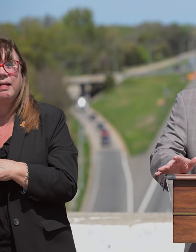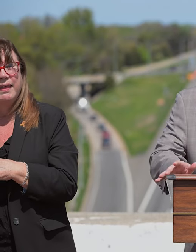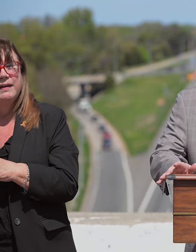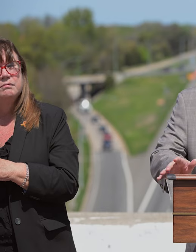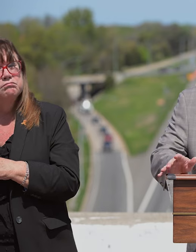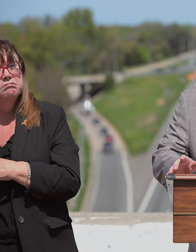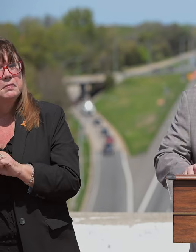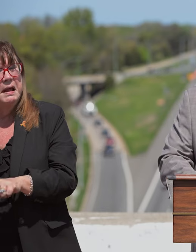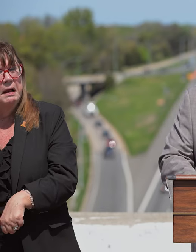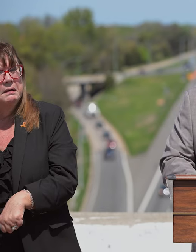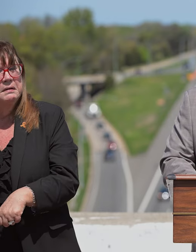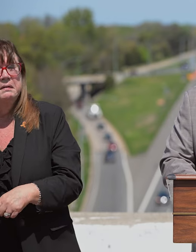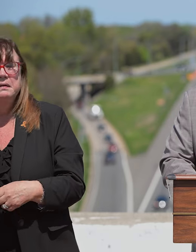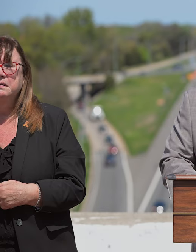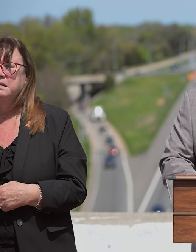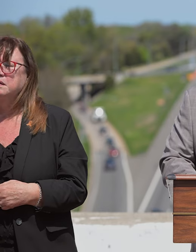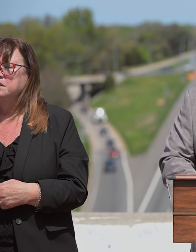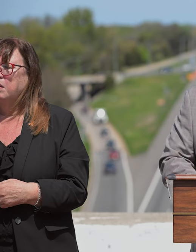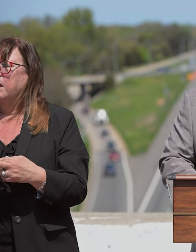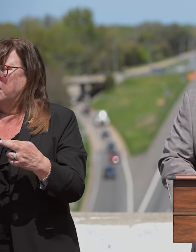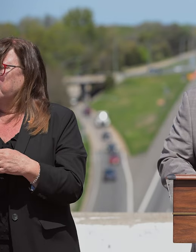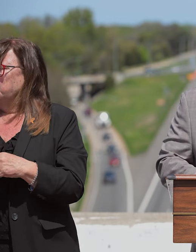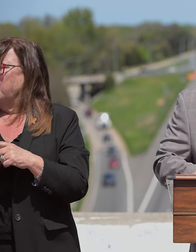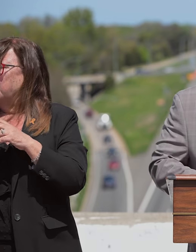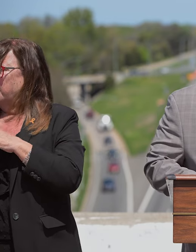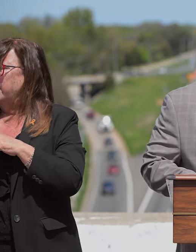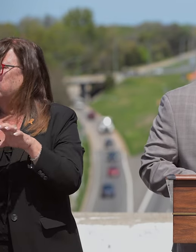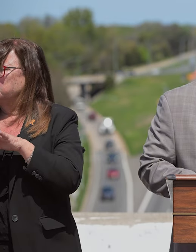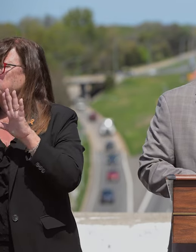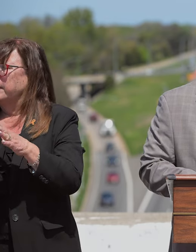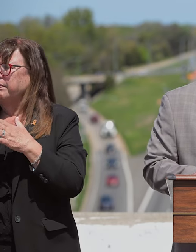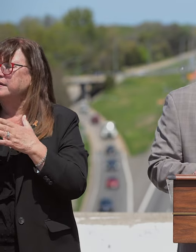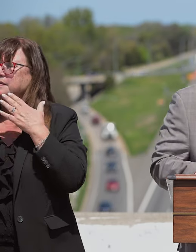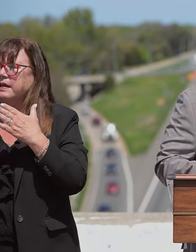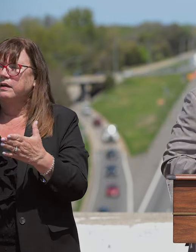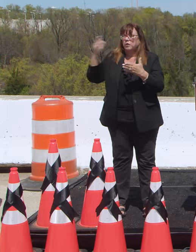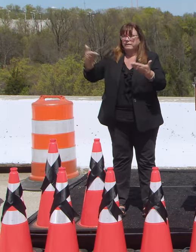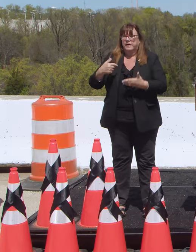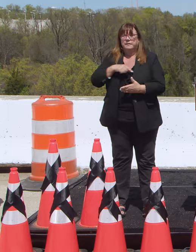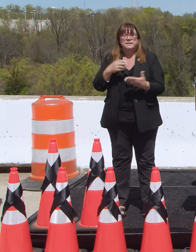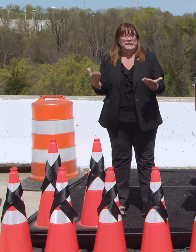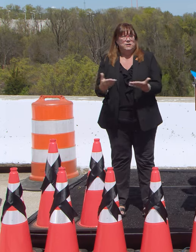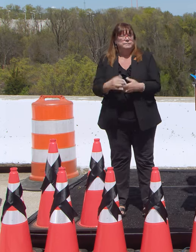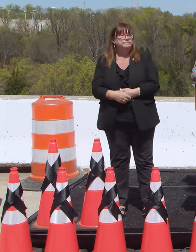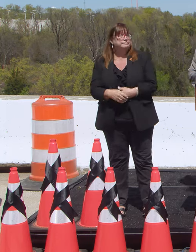wait. So I hope you all go and do great things, and thank you for having us here.